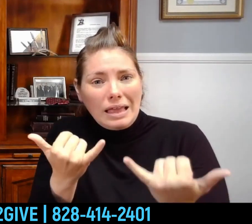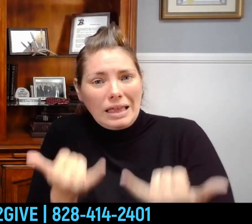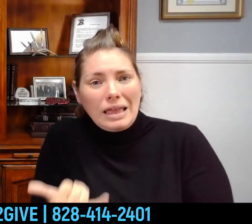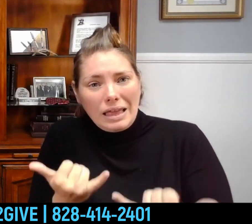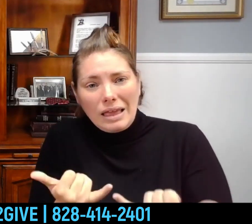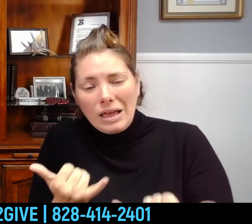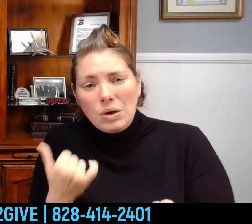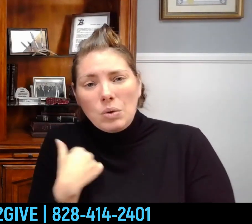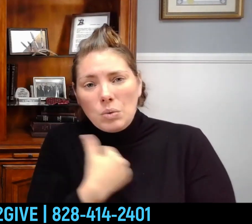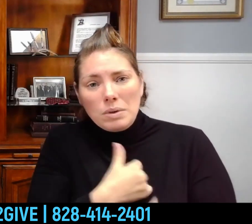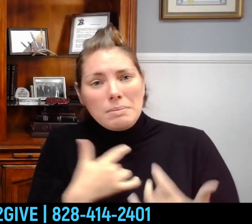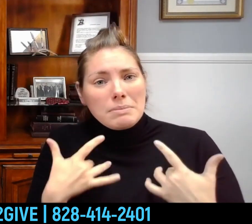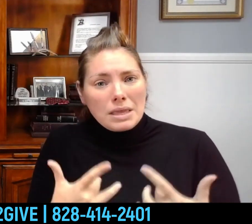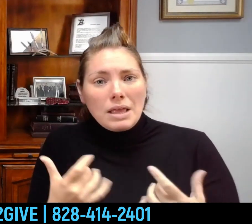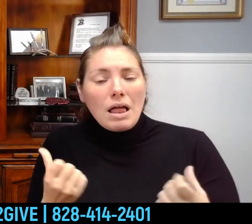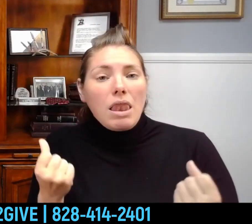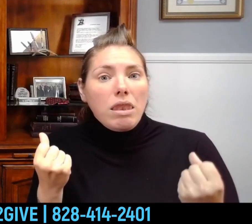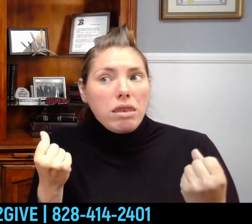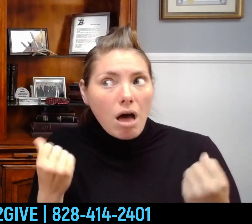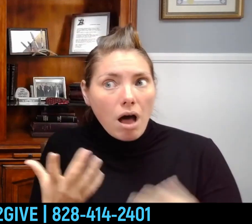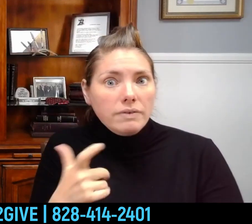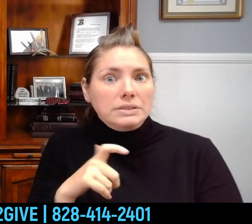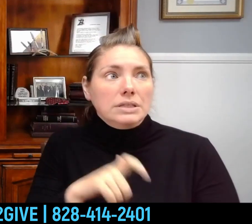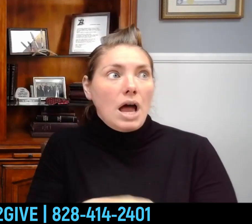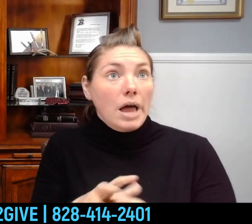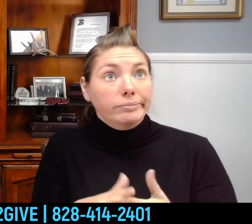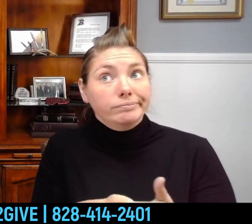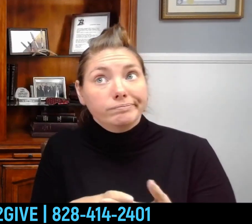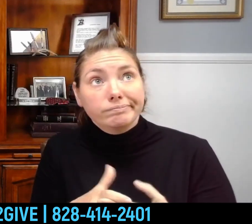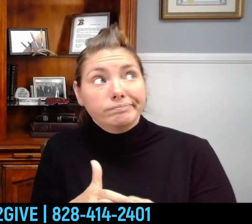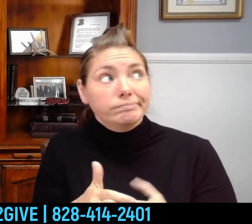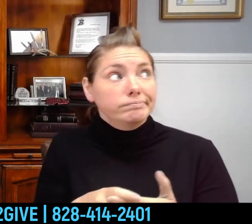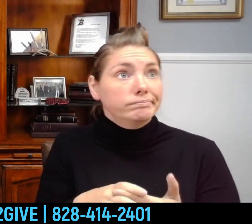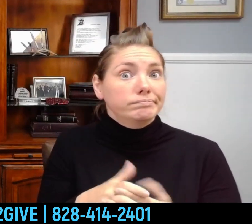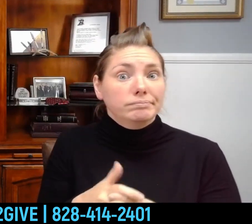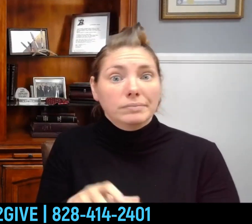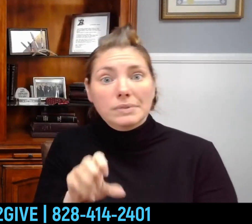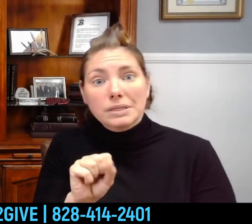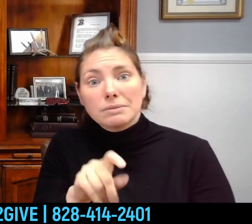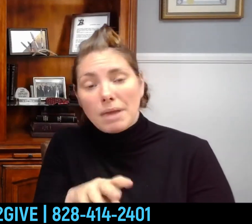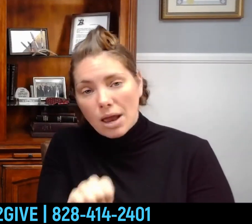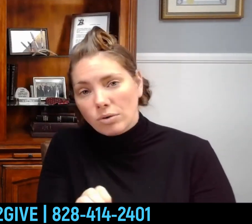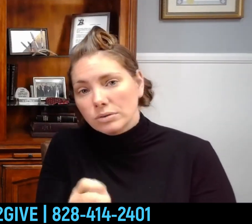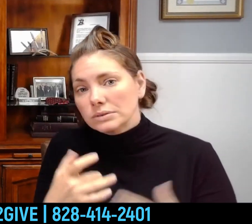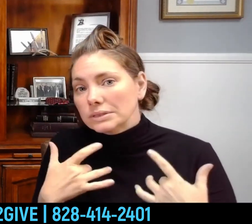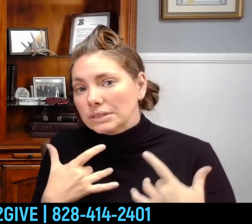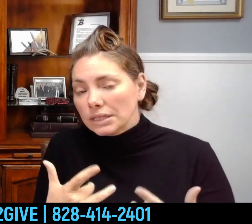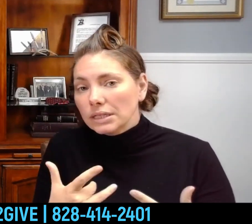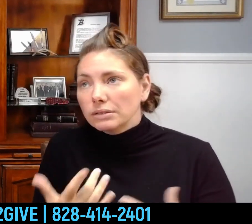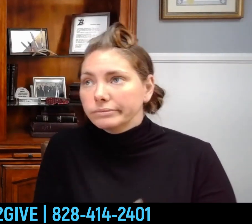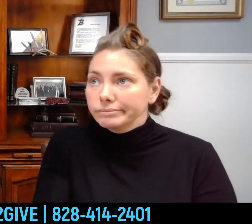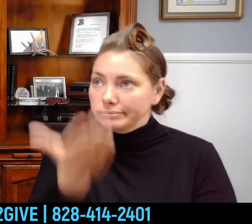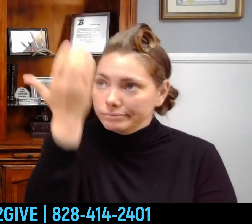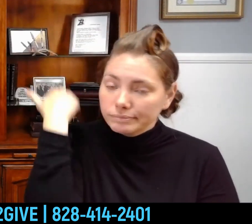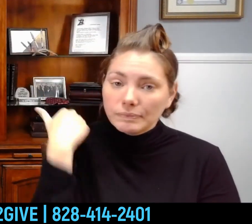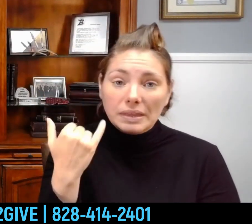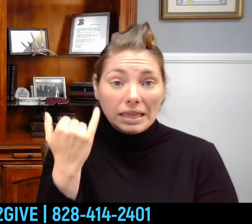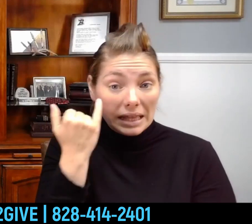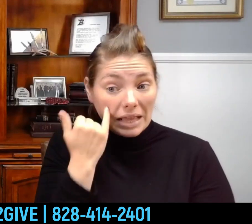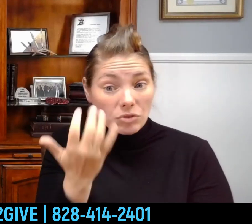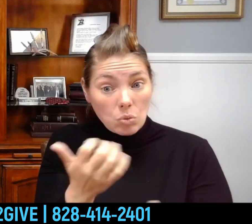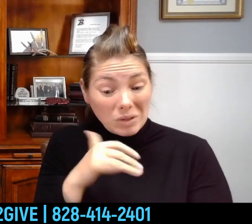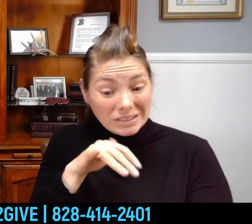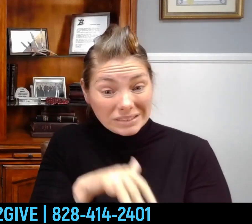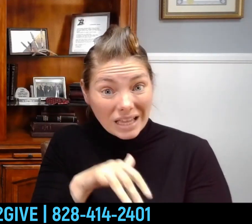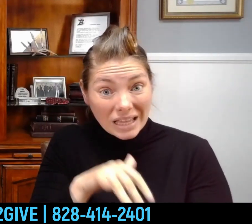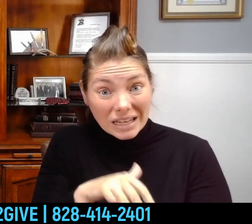have a lot of spare time, it seems. Typically in, you know, years past, if you wanted to